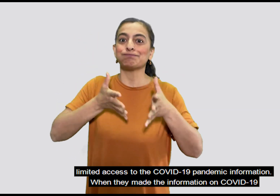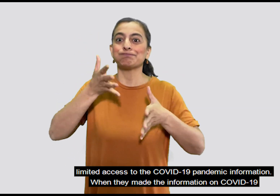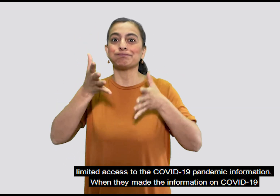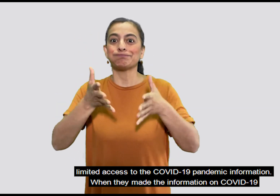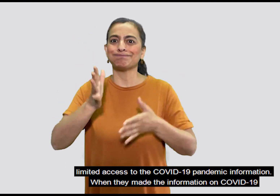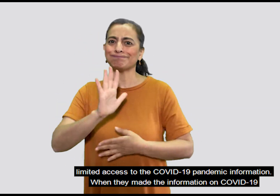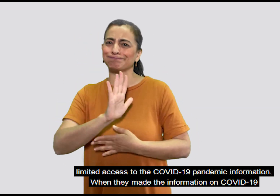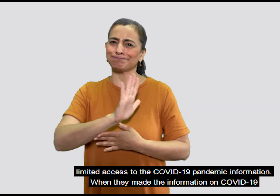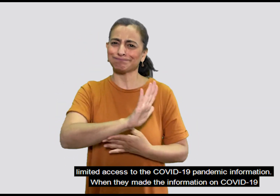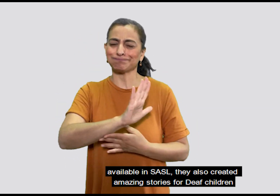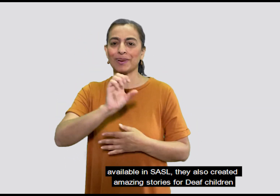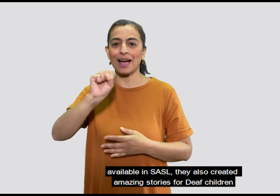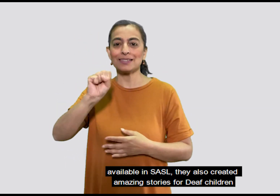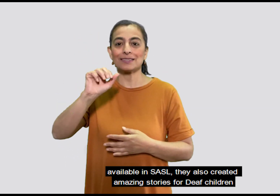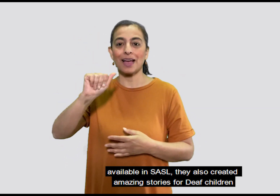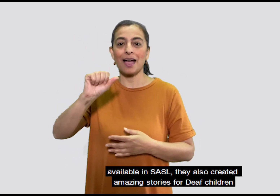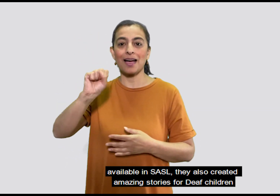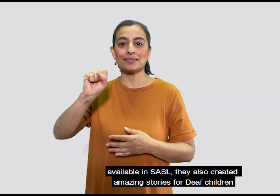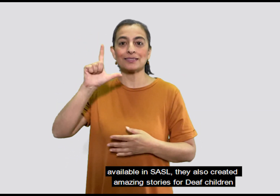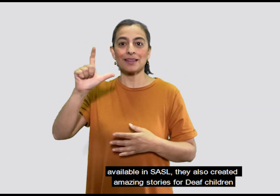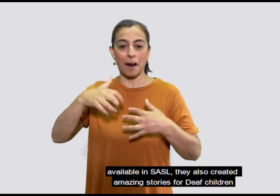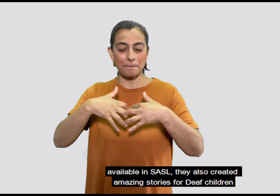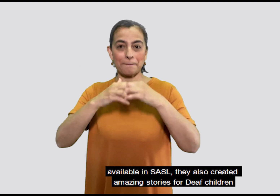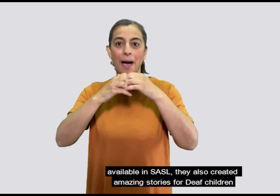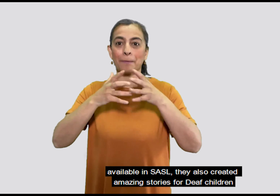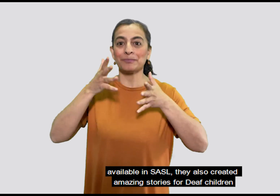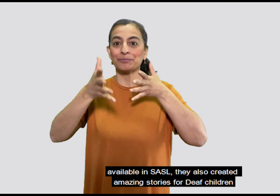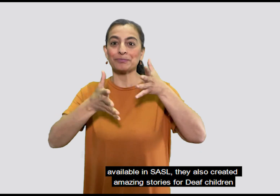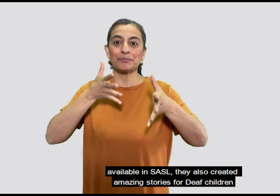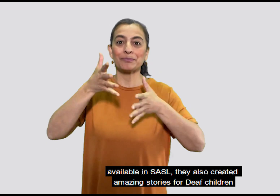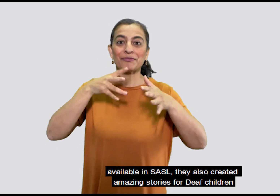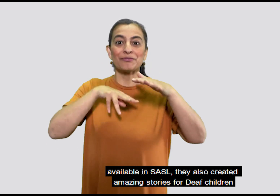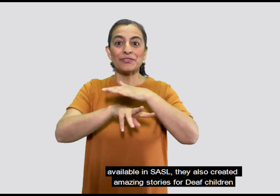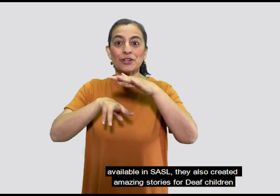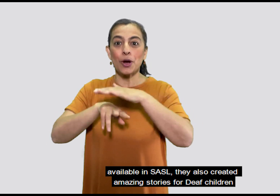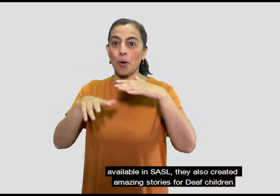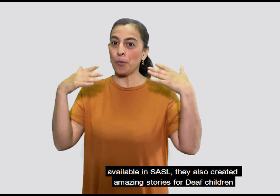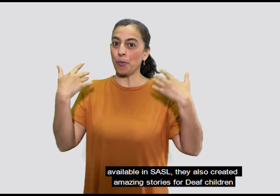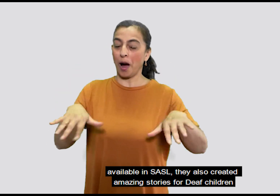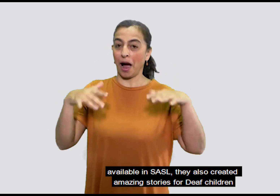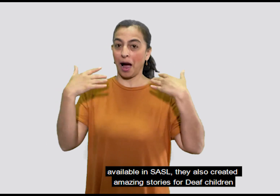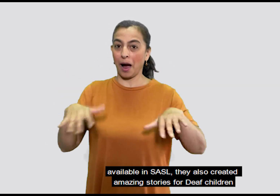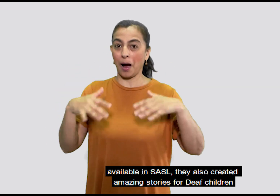When they made the information on COVID-19 available in SASL,